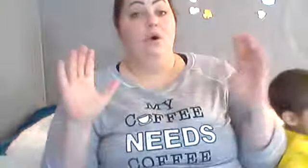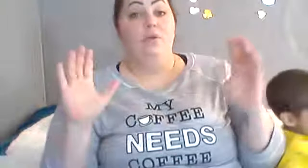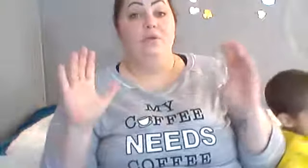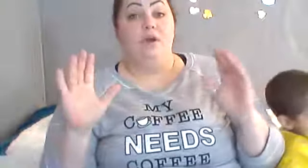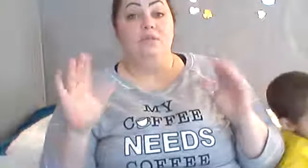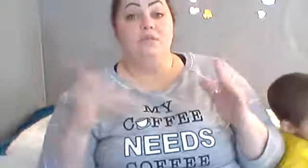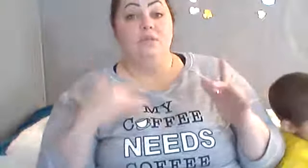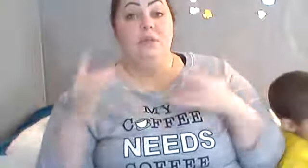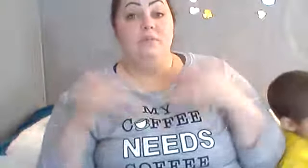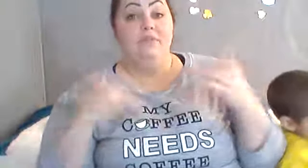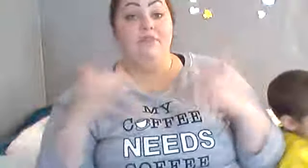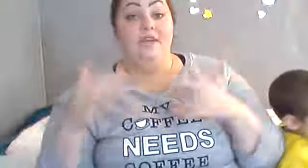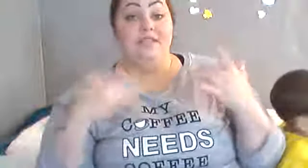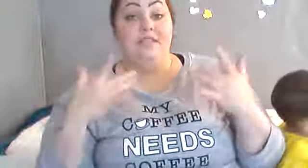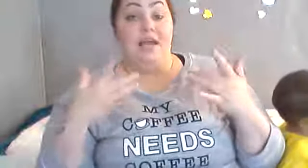open arms. They'll probably be very excited.